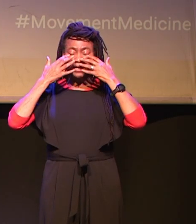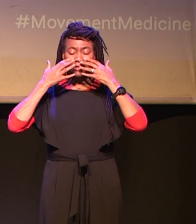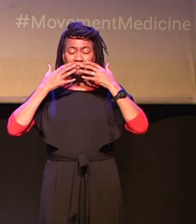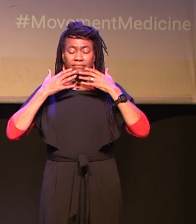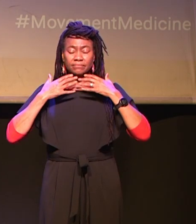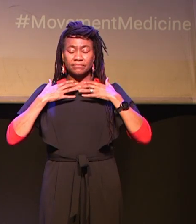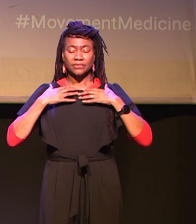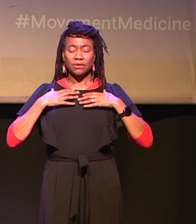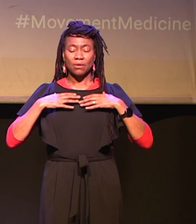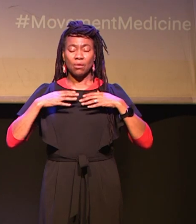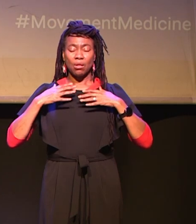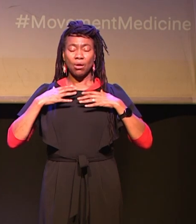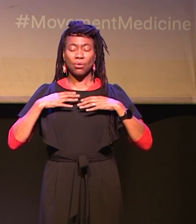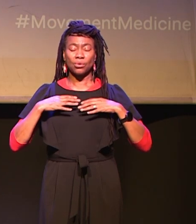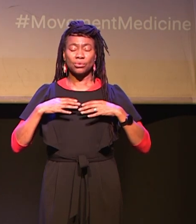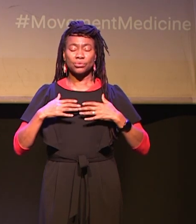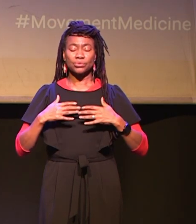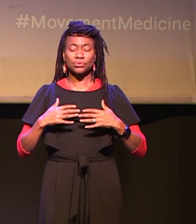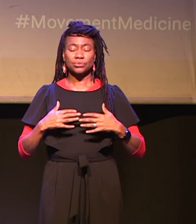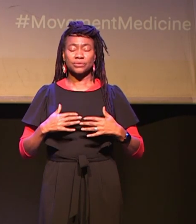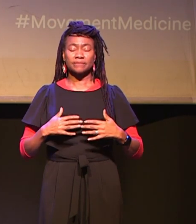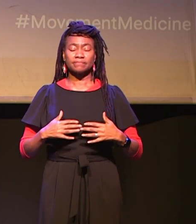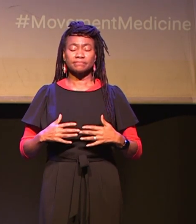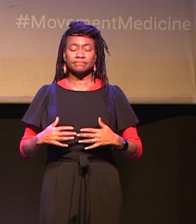clothes on your body, whatever brings you there.